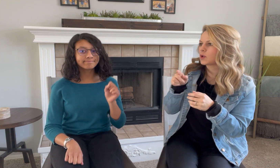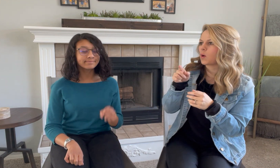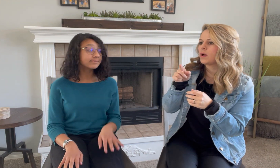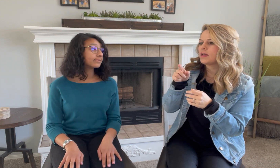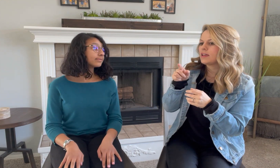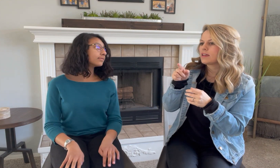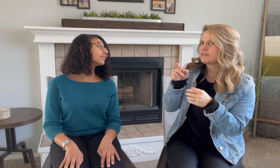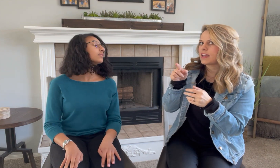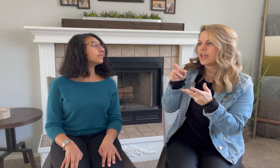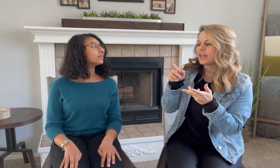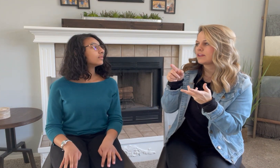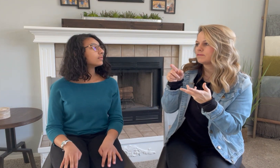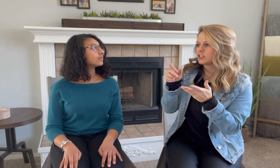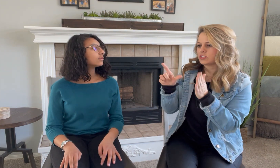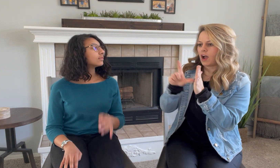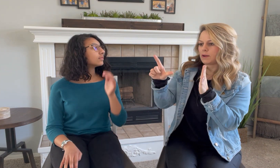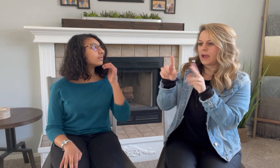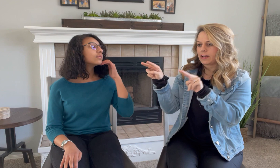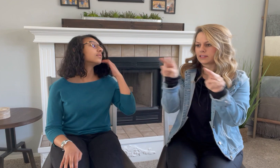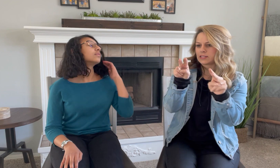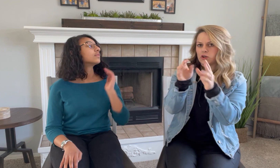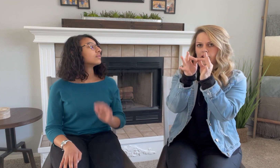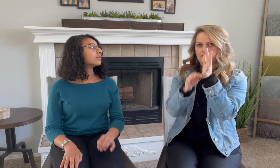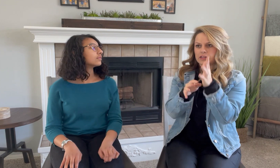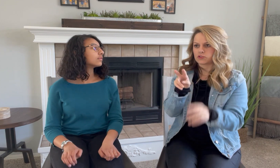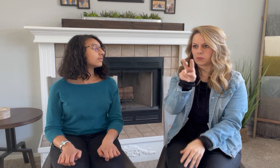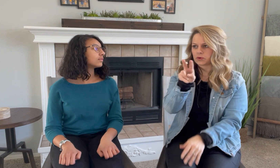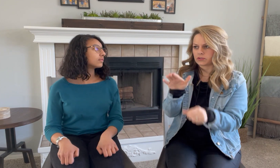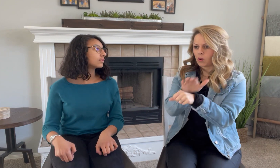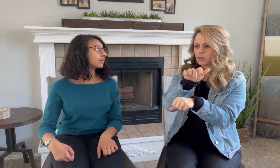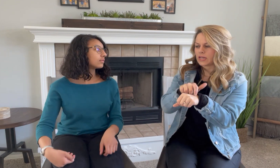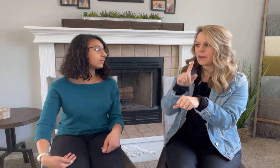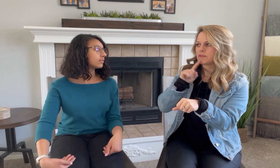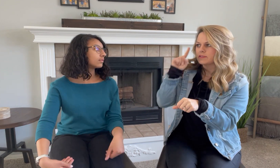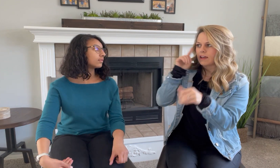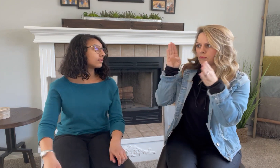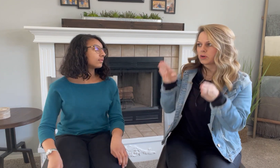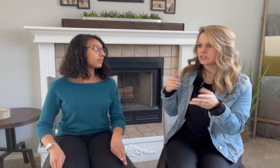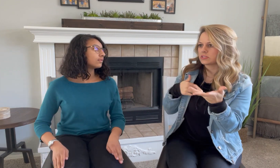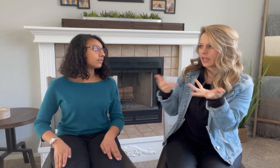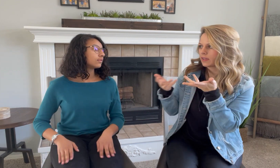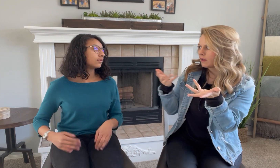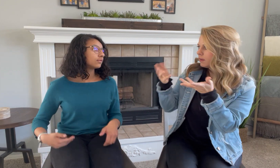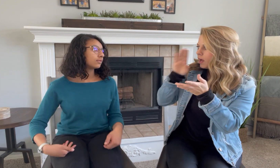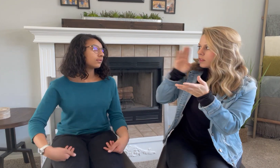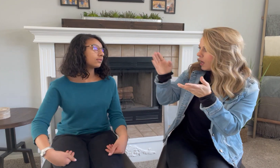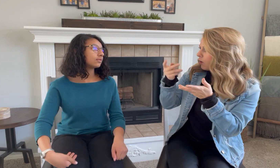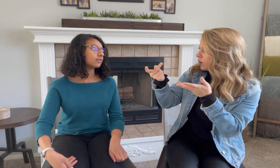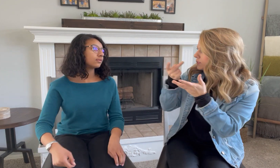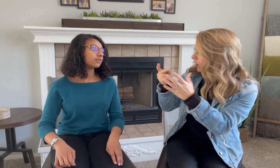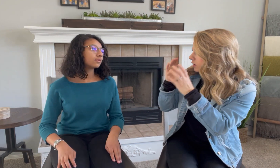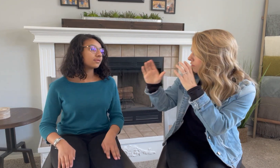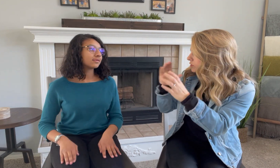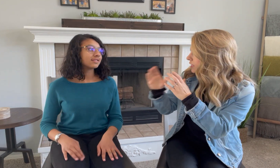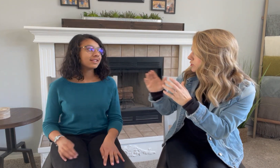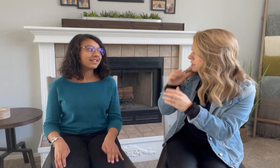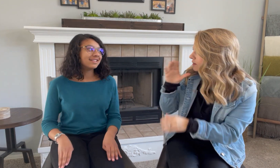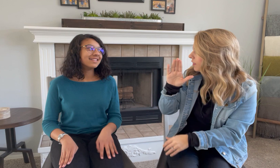so they just automatically look at the interpreter the whole time, and the deaf person's like, hello, it's our conversation, not